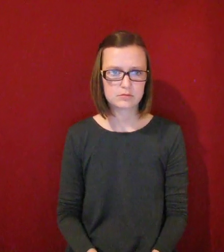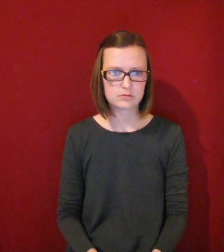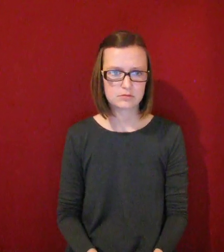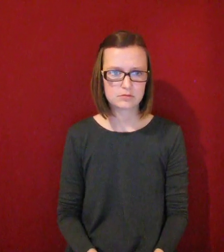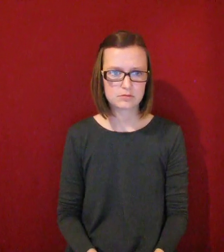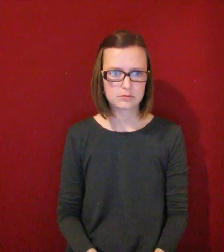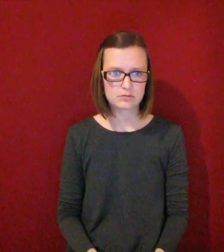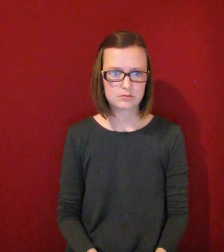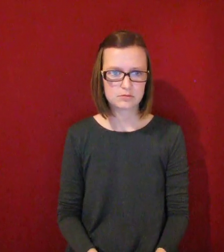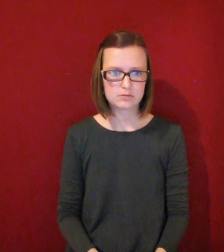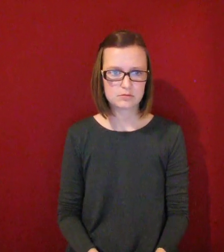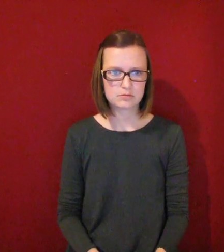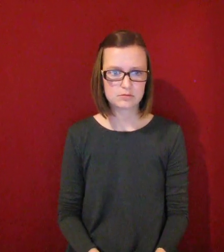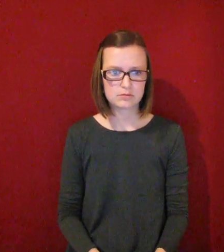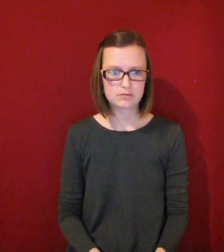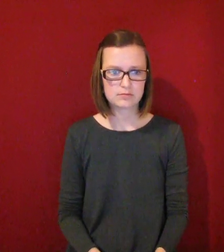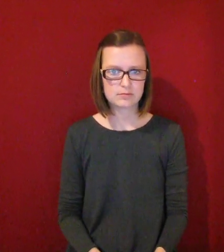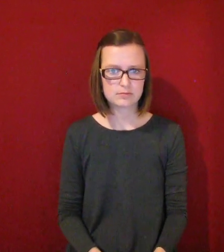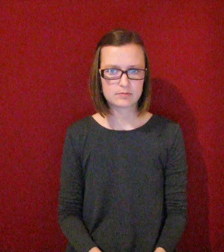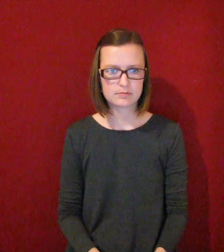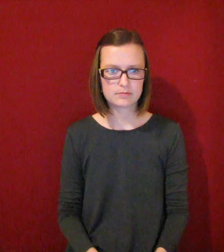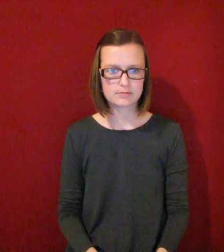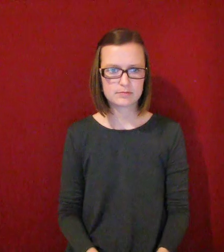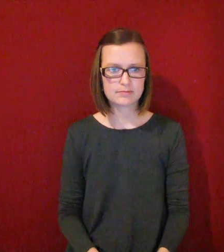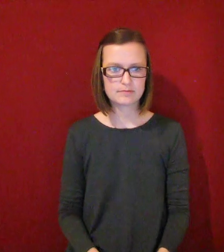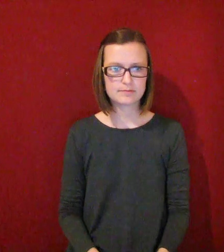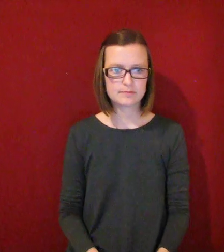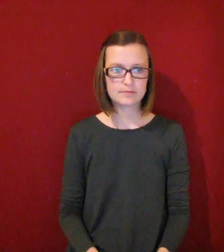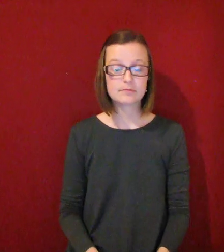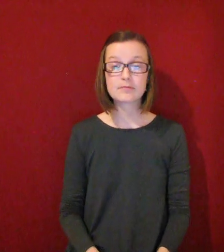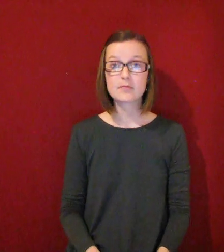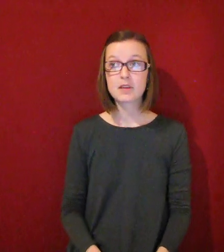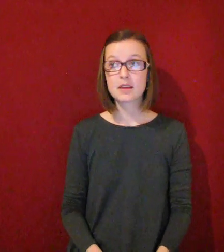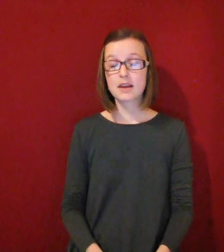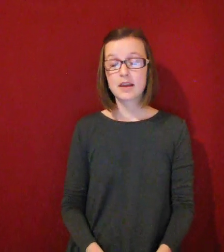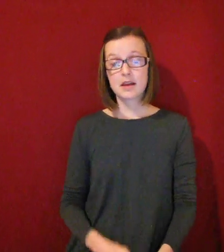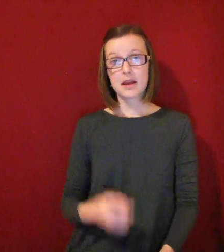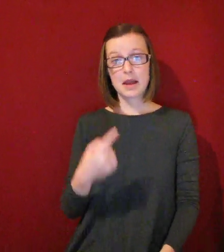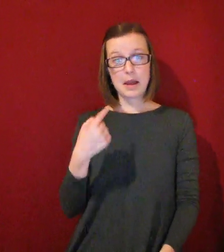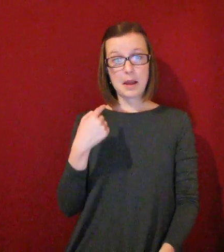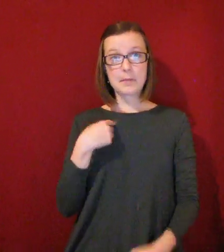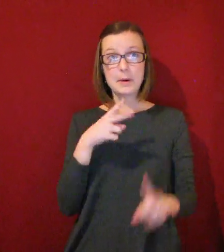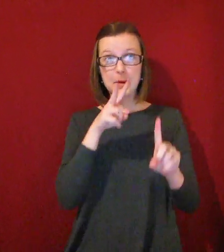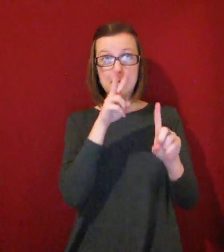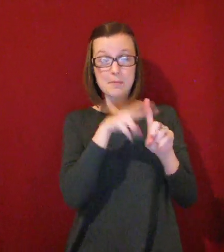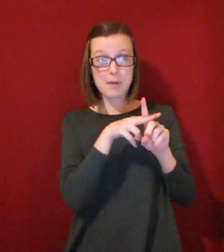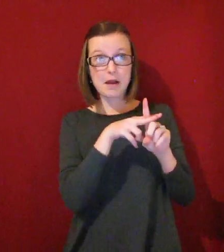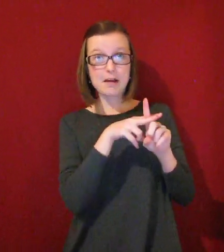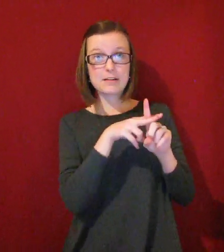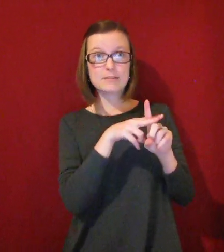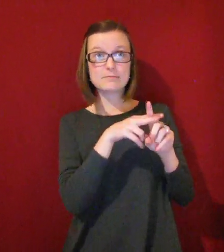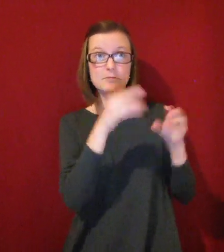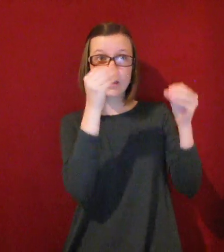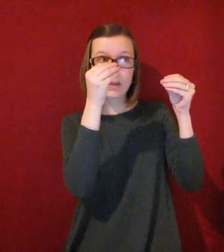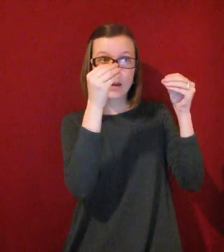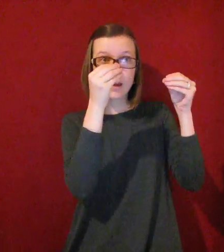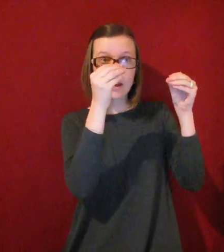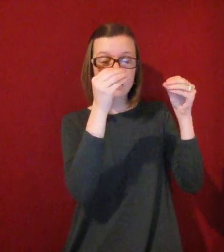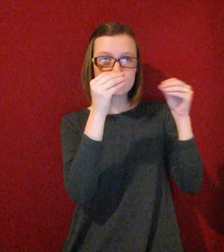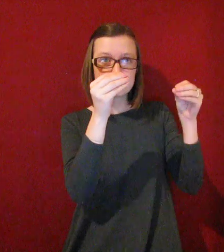What we can do is I'll put in the request for the information, and if we can have a caseworker come out and meet you